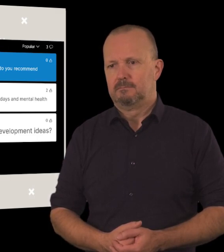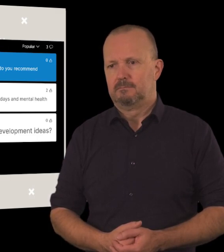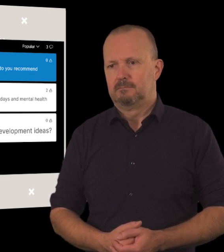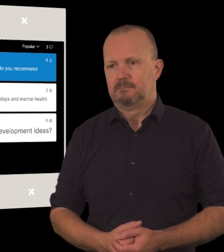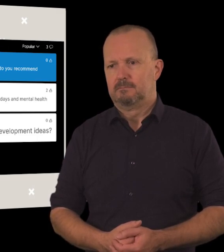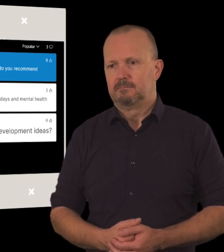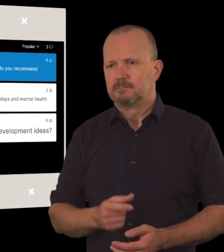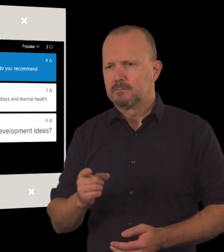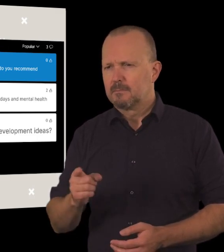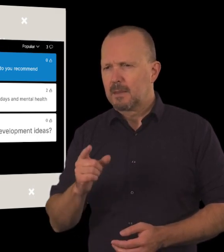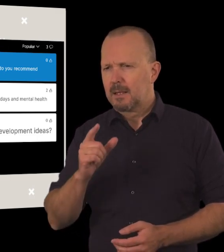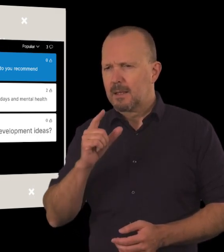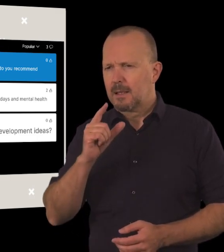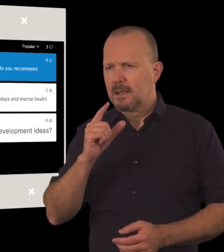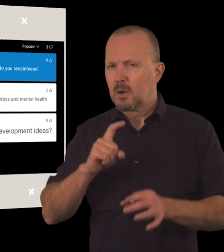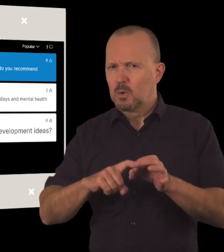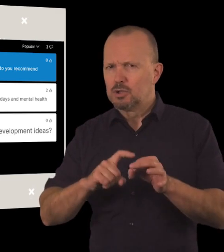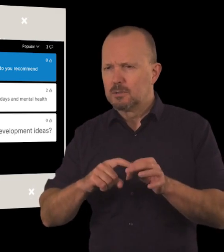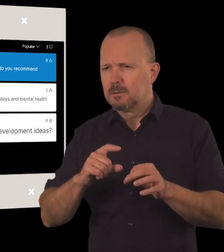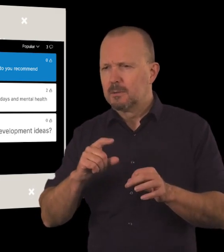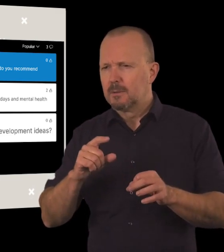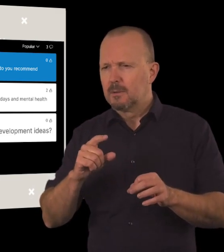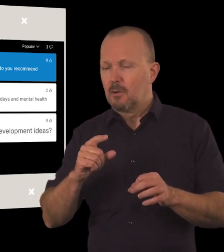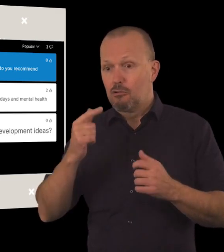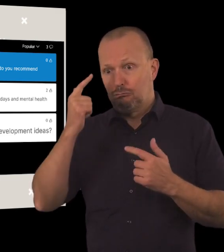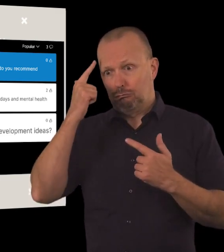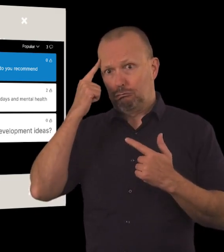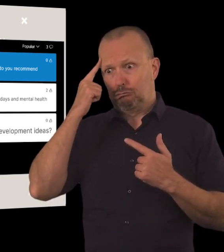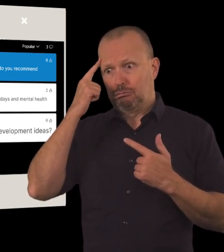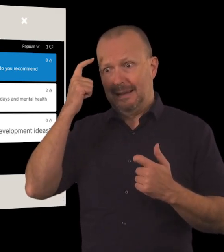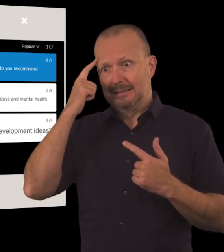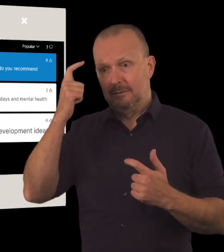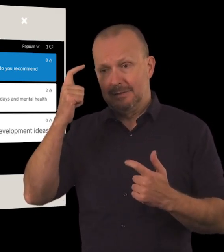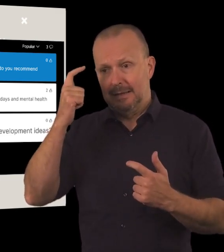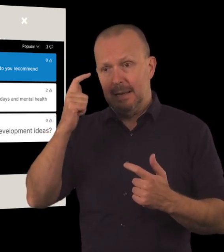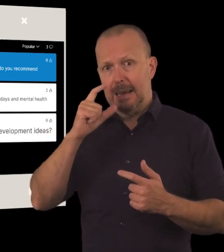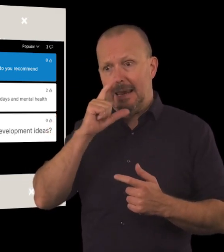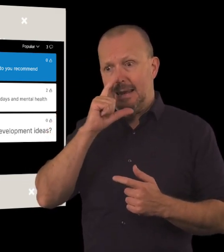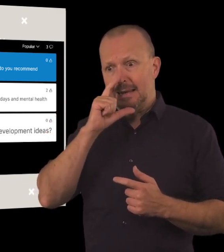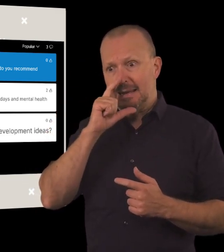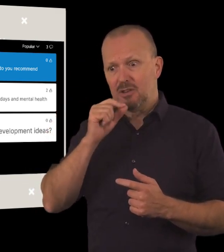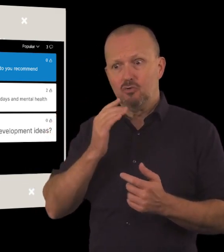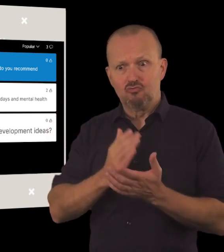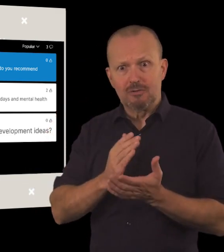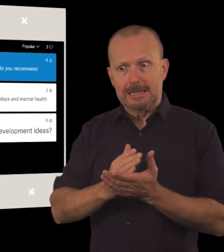recommend maintaining creative discipline in this process? Oh, that's a good question.